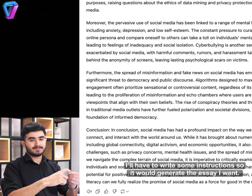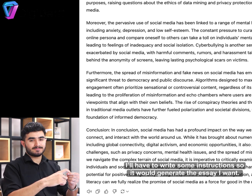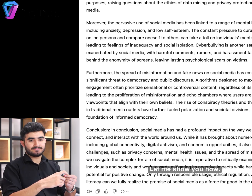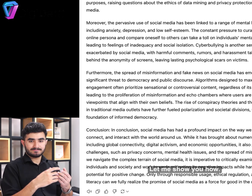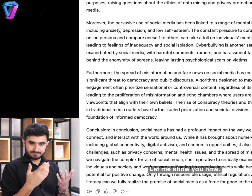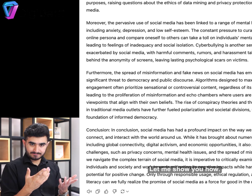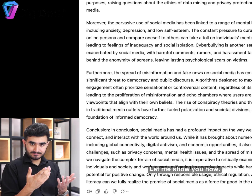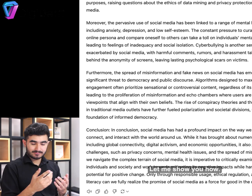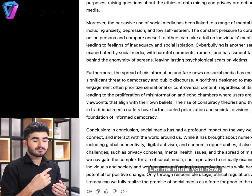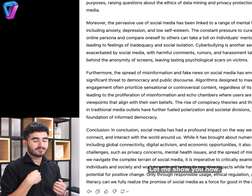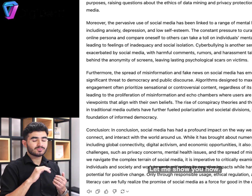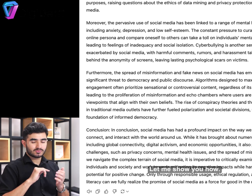Let me show you how.